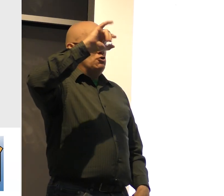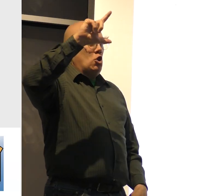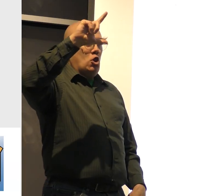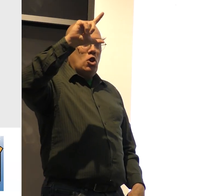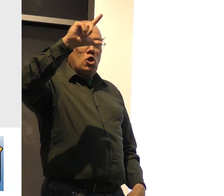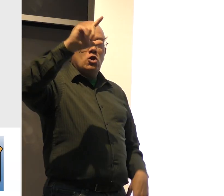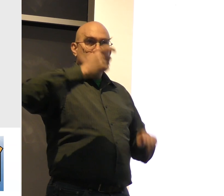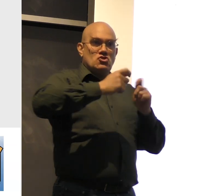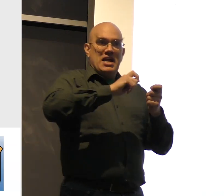it happens exponentially.